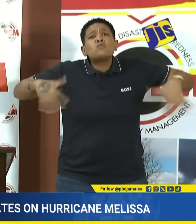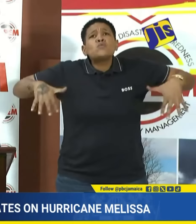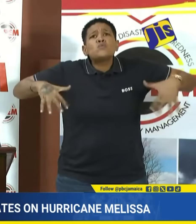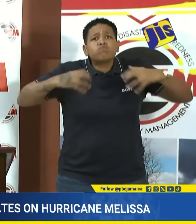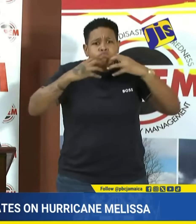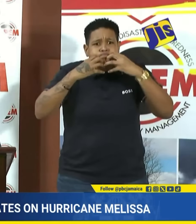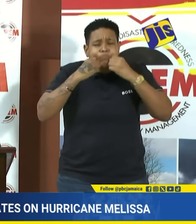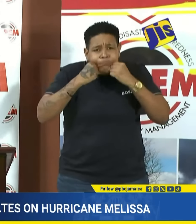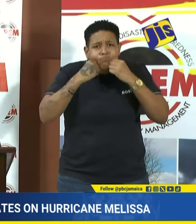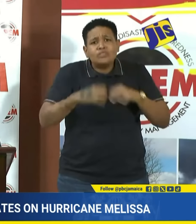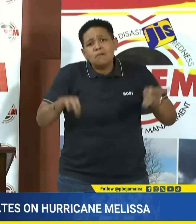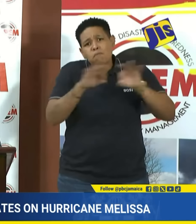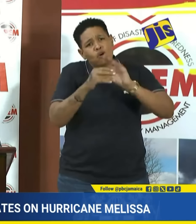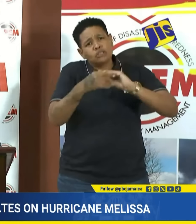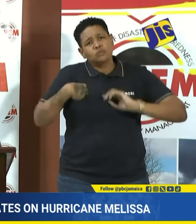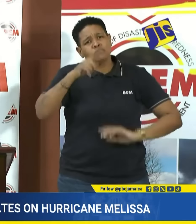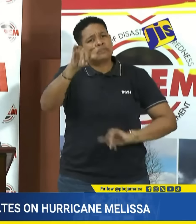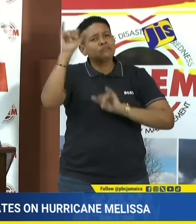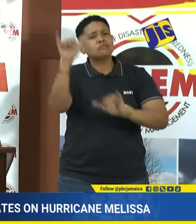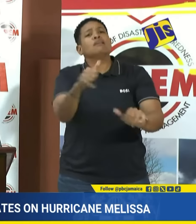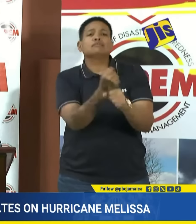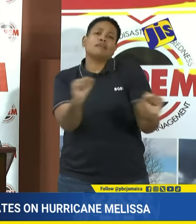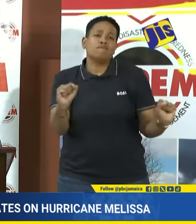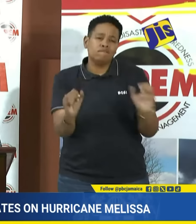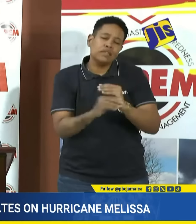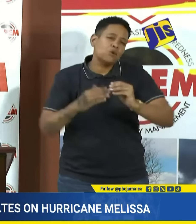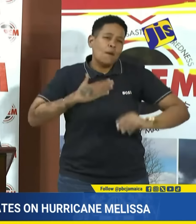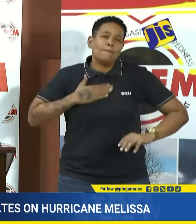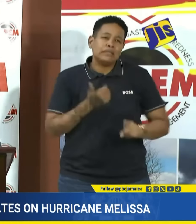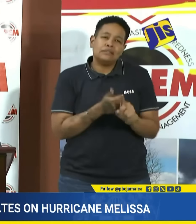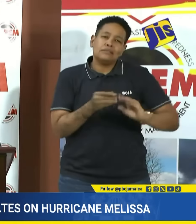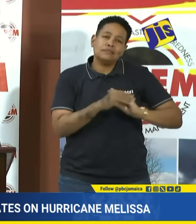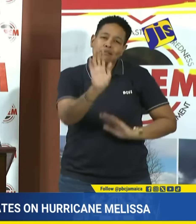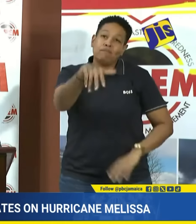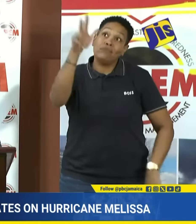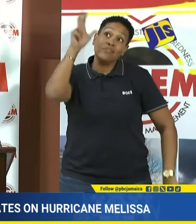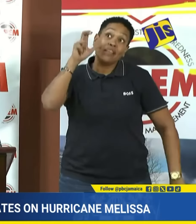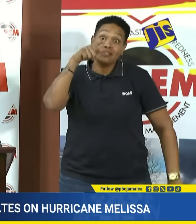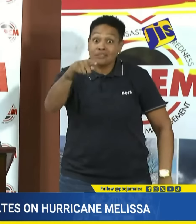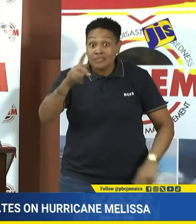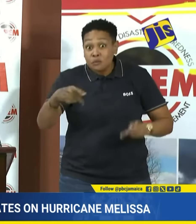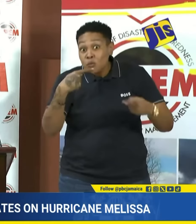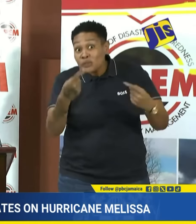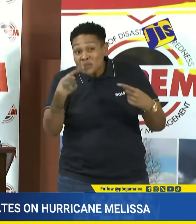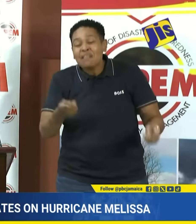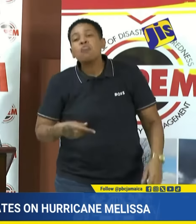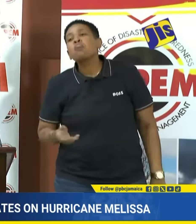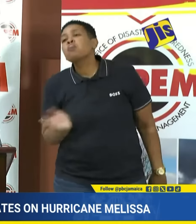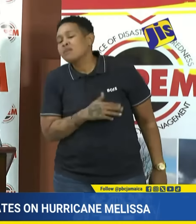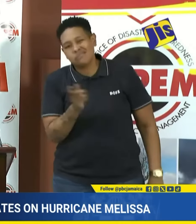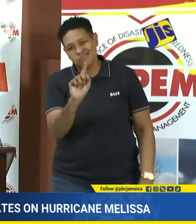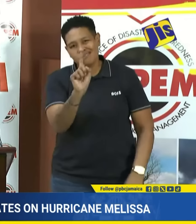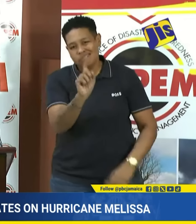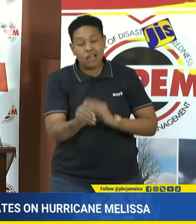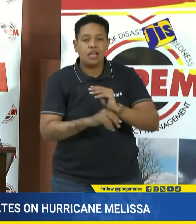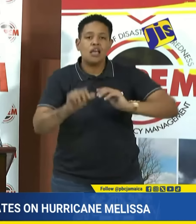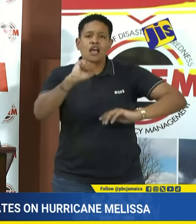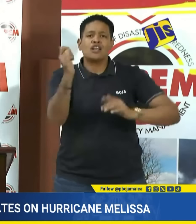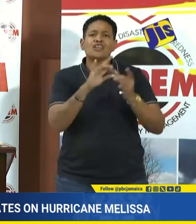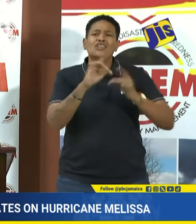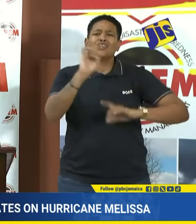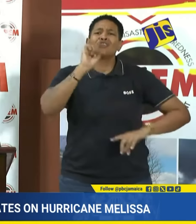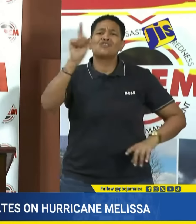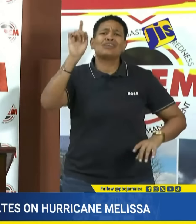important, and we want you to remain safe. So please listen to the authorities. On another note, it was just